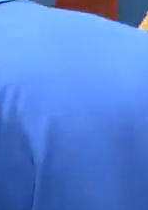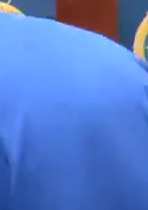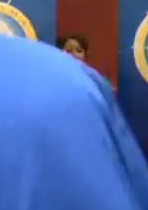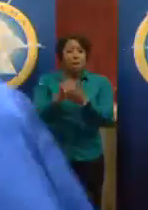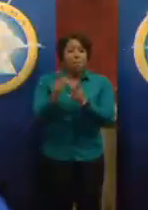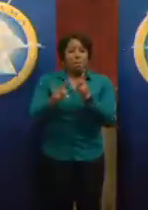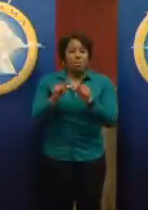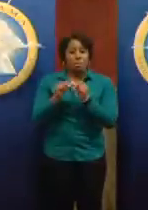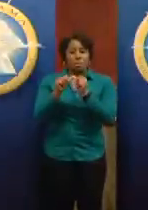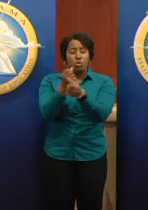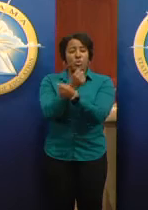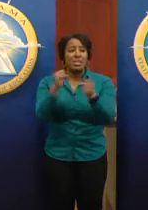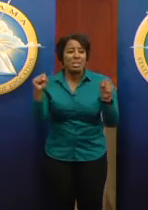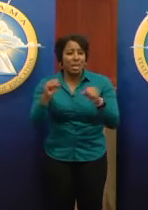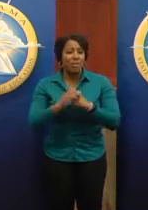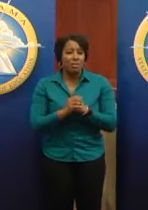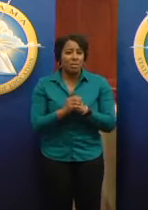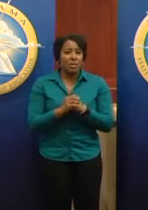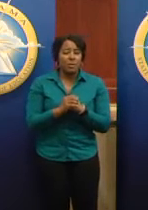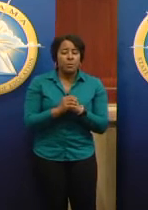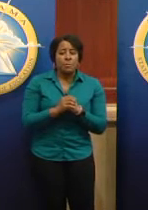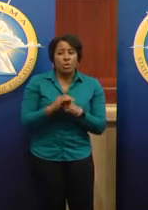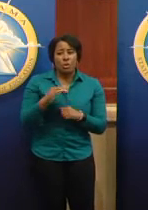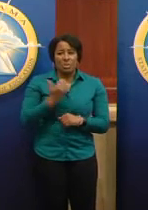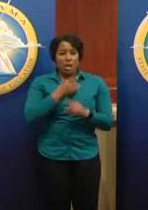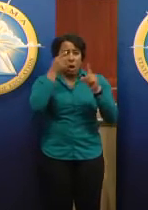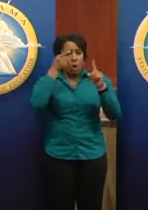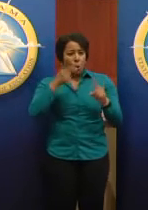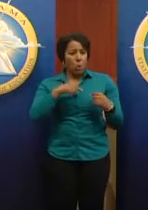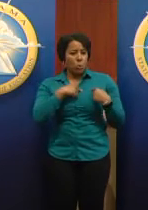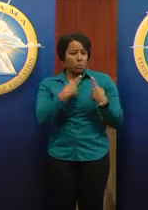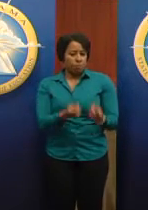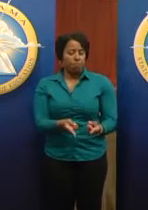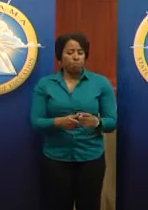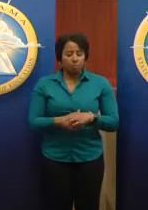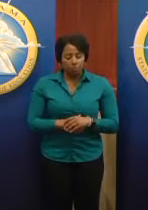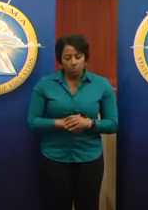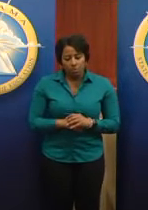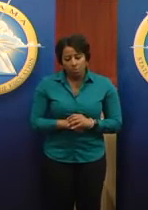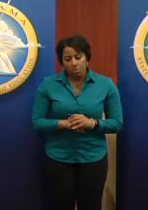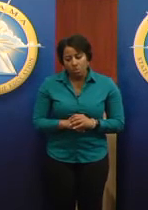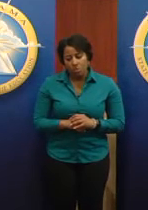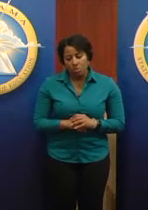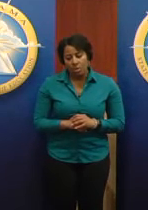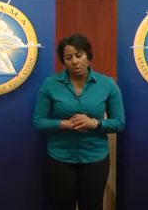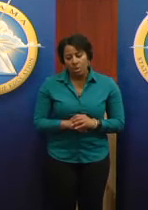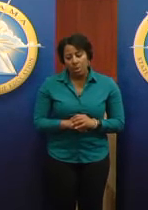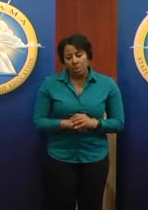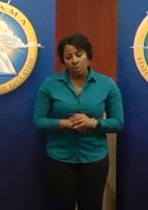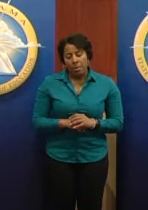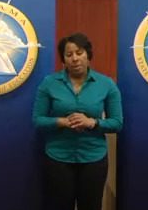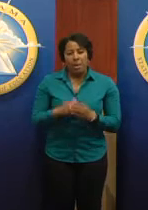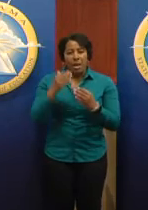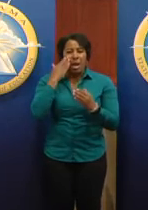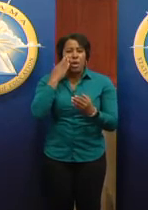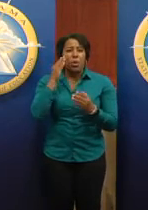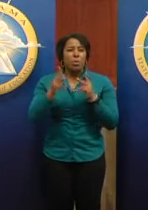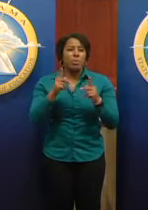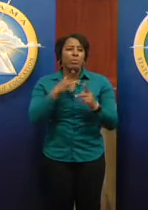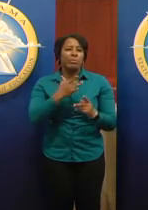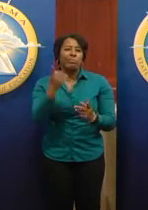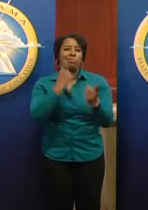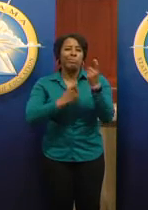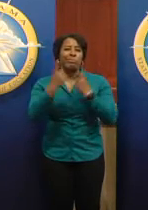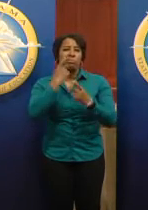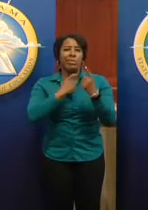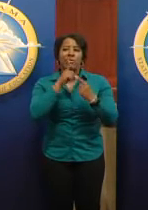of those have been our goals throughout this whole process. I would say that I know that we get asked a lot about